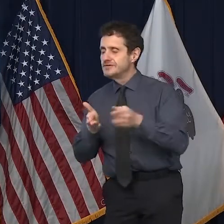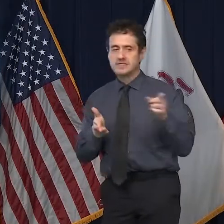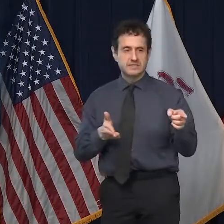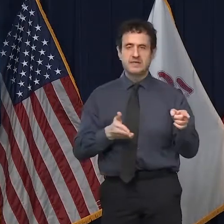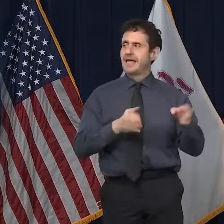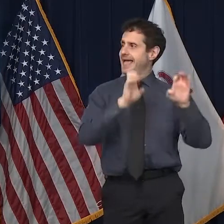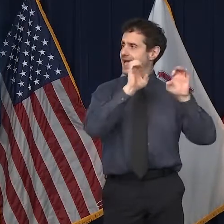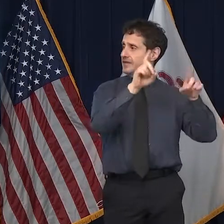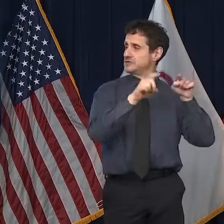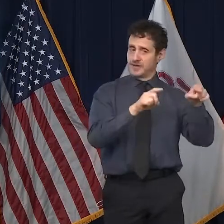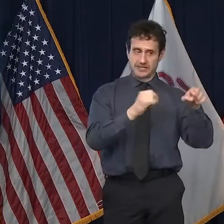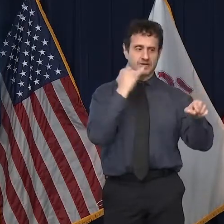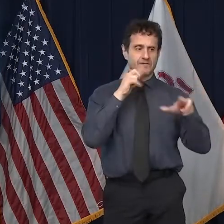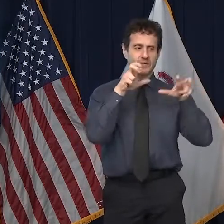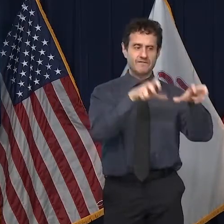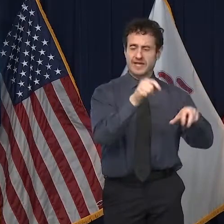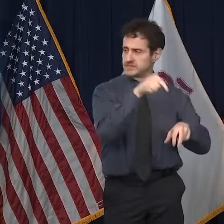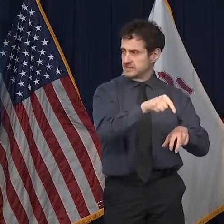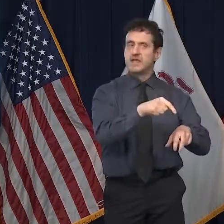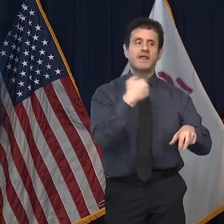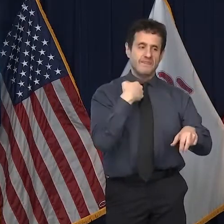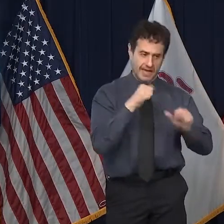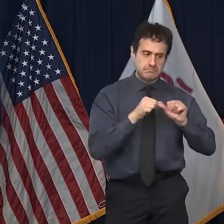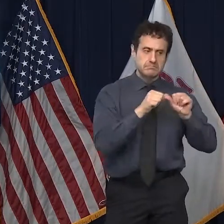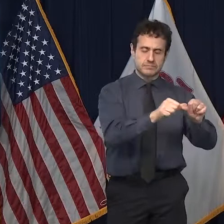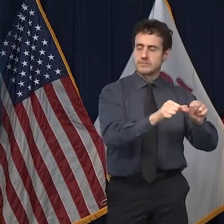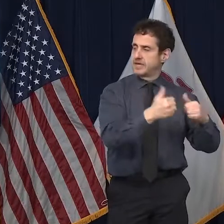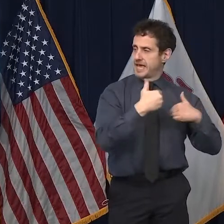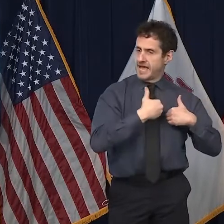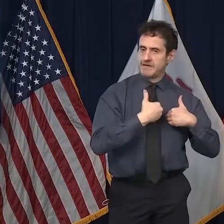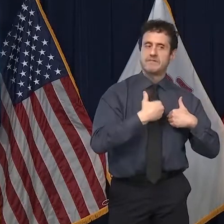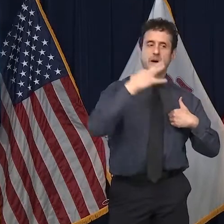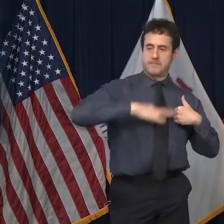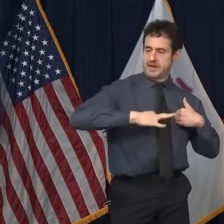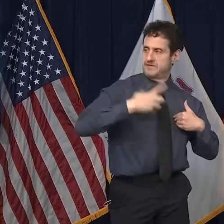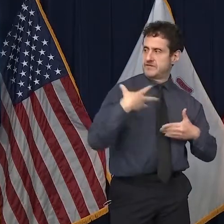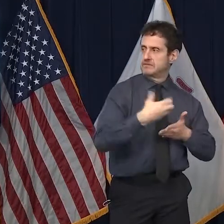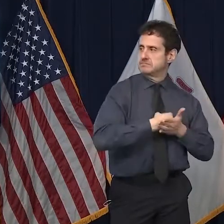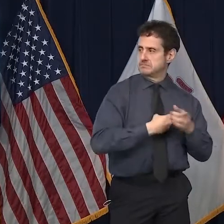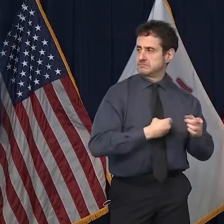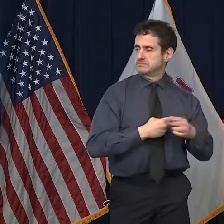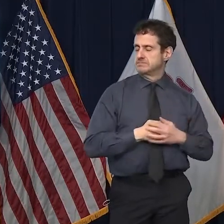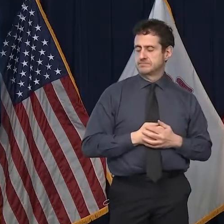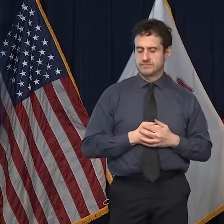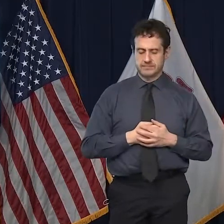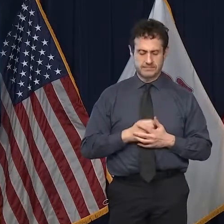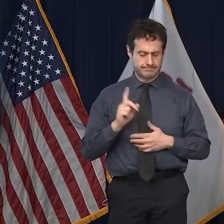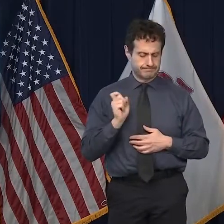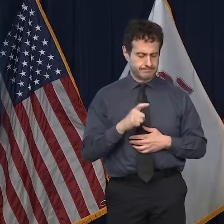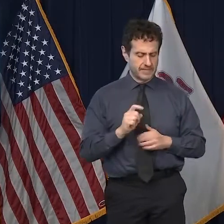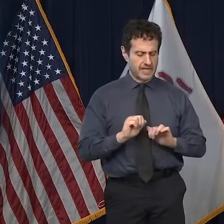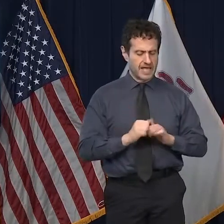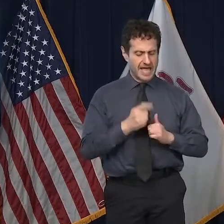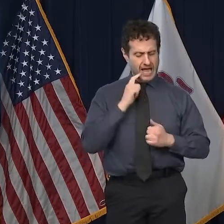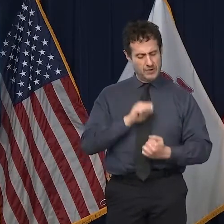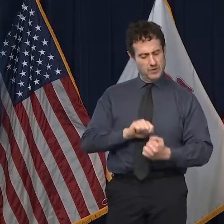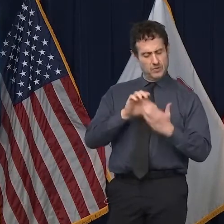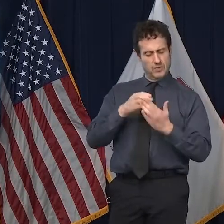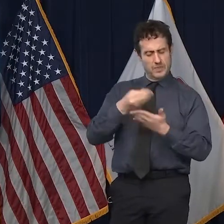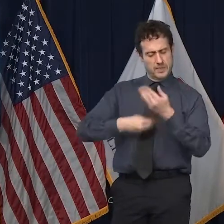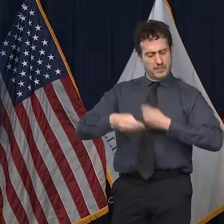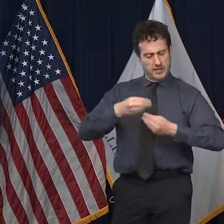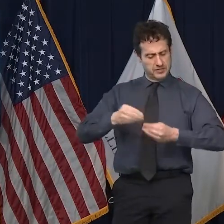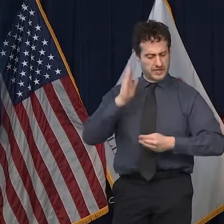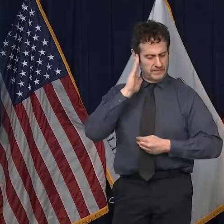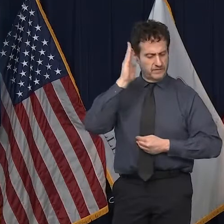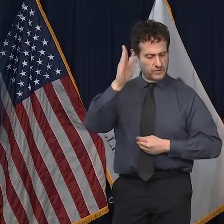the longest term, highest return. Tony Arnold is asking, how do you intend to address the budget going forward? Are you